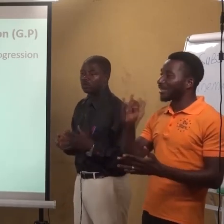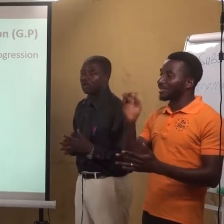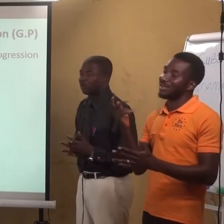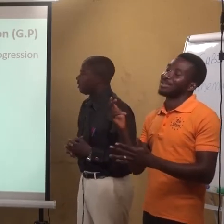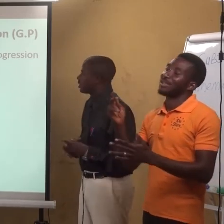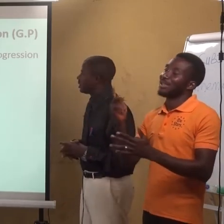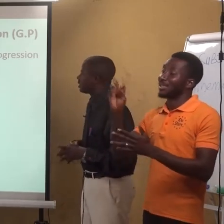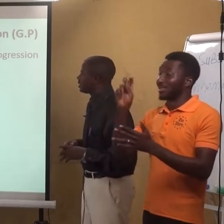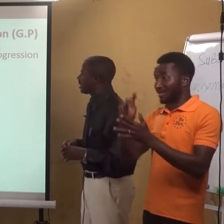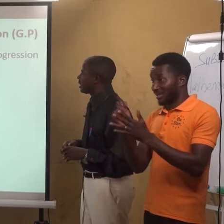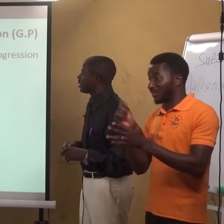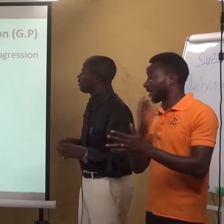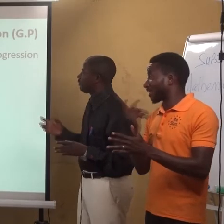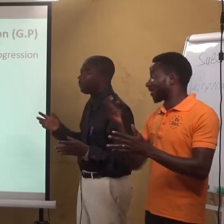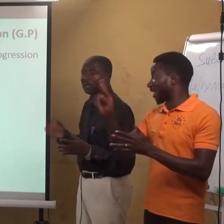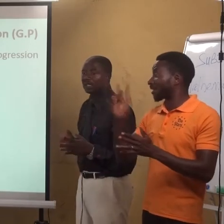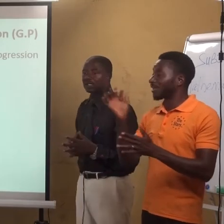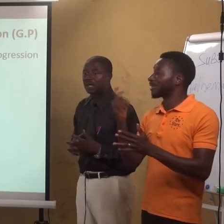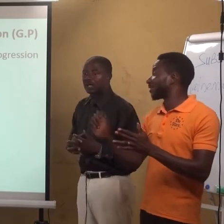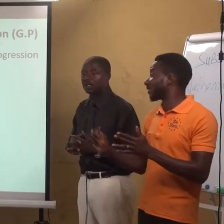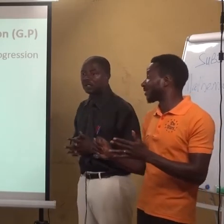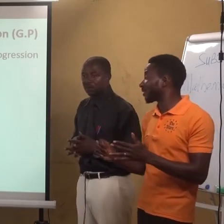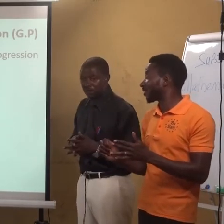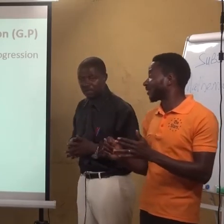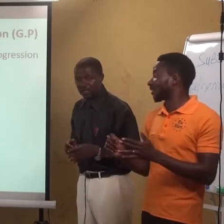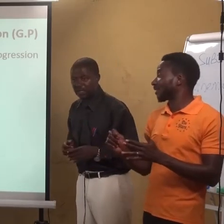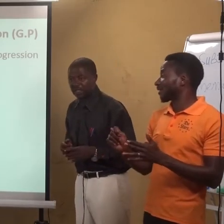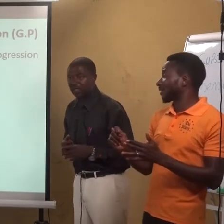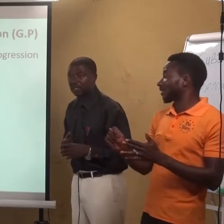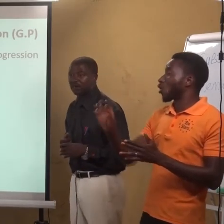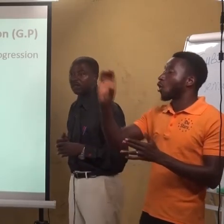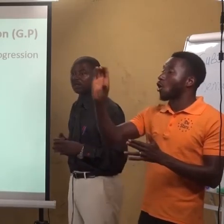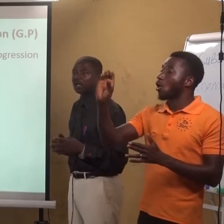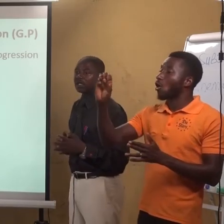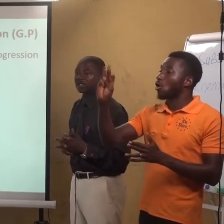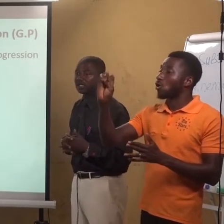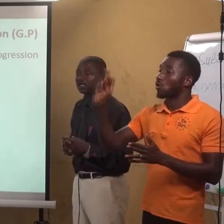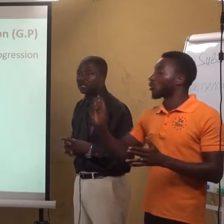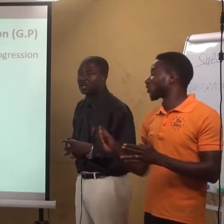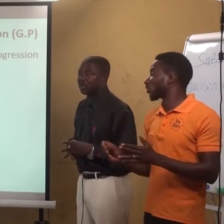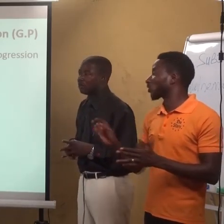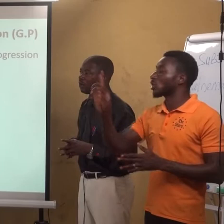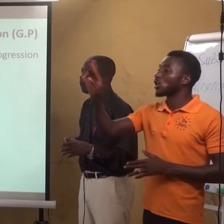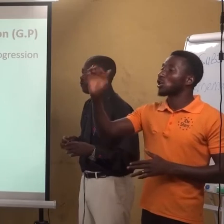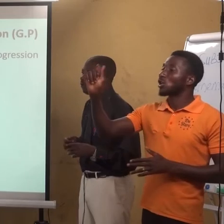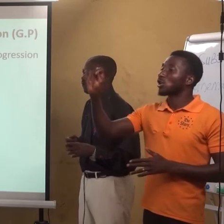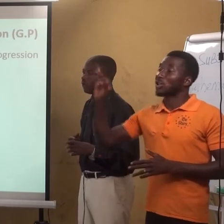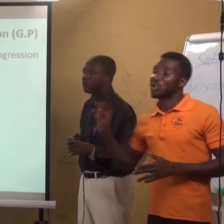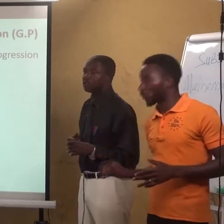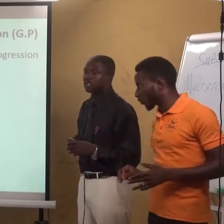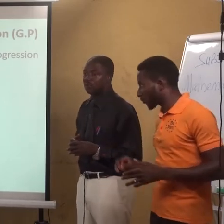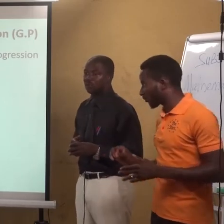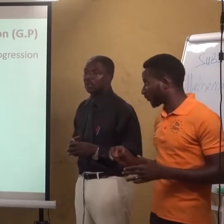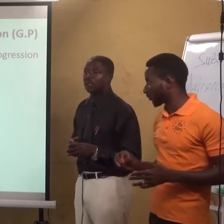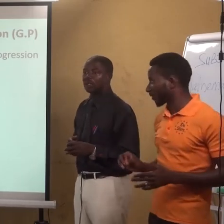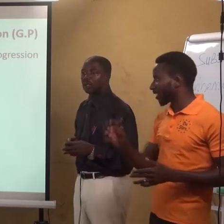good story about this is that the formulas are inculcated in the statistical